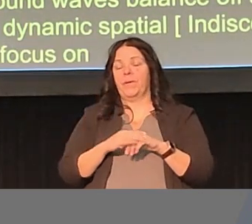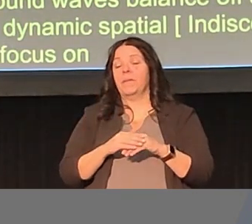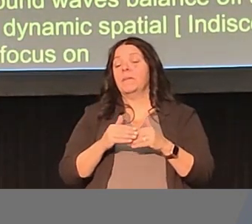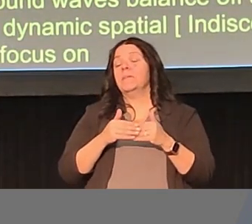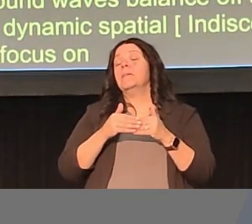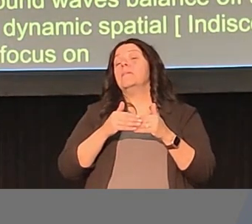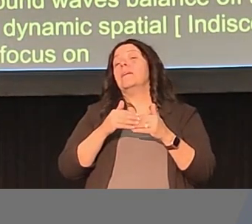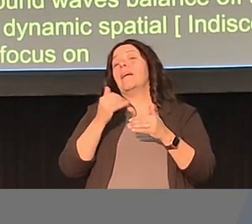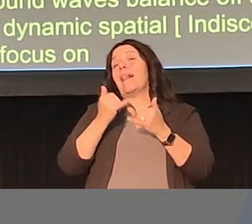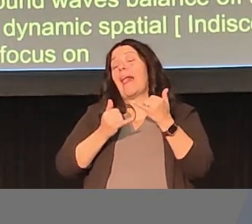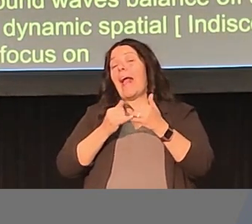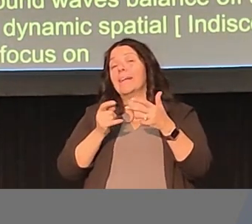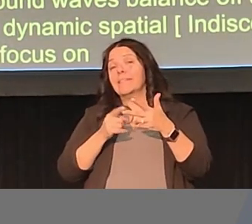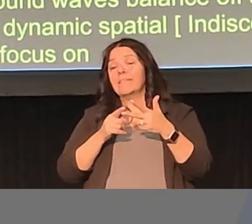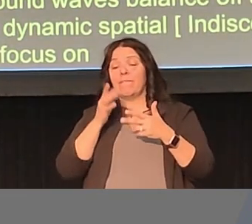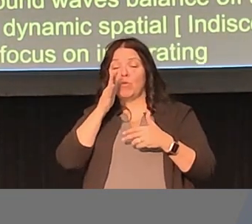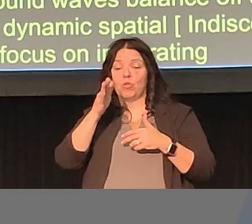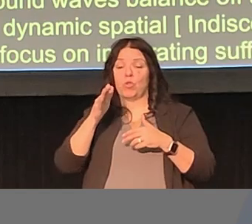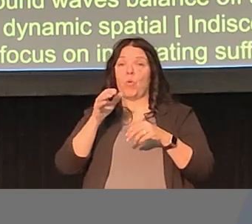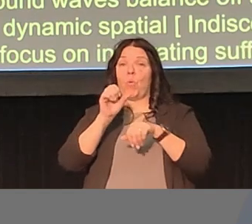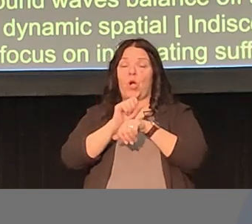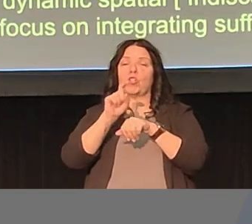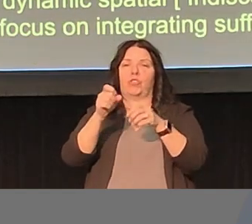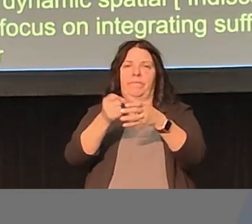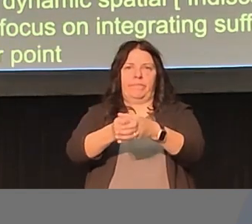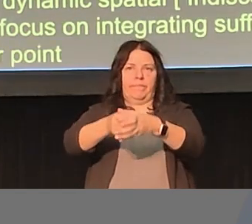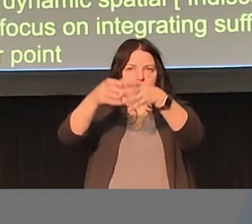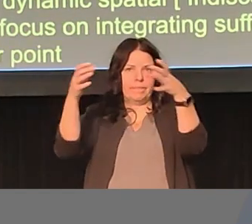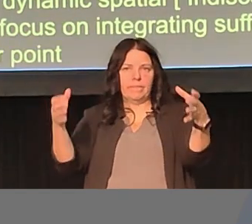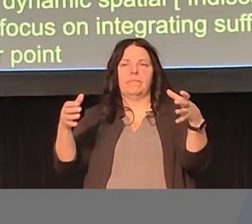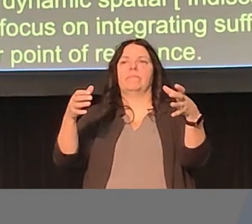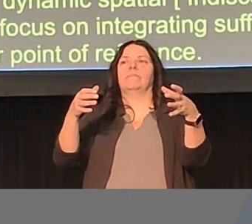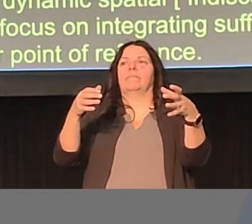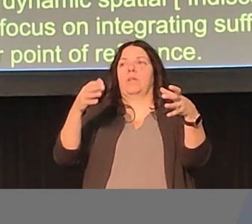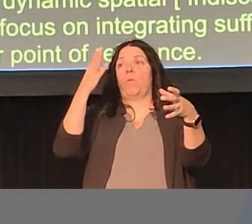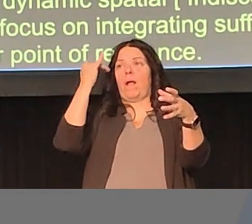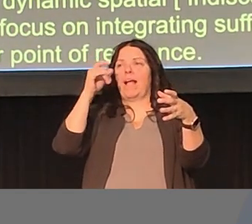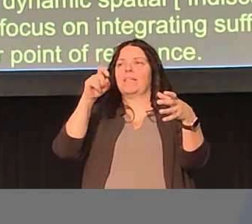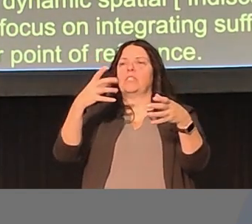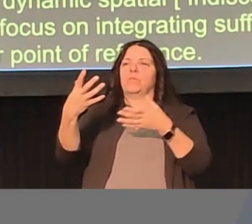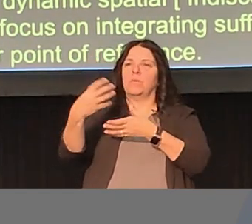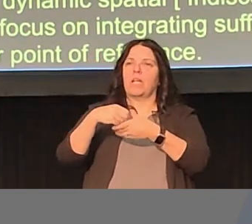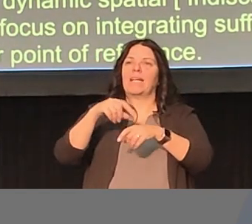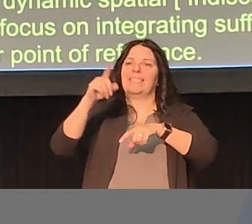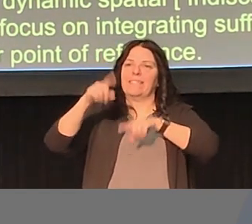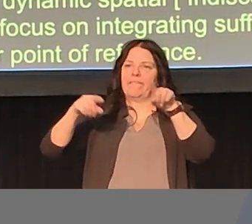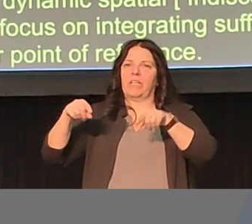should include broadening the participant group to actually represent all levels of